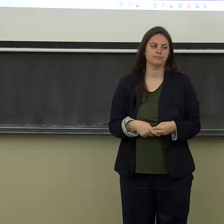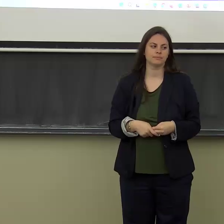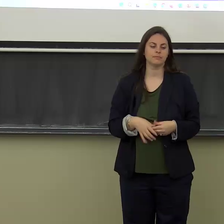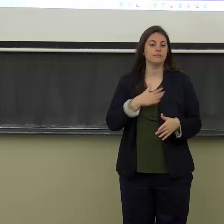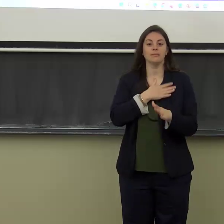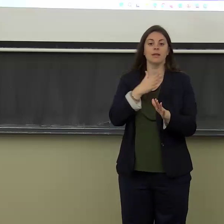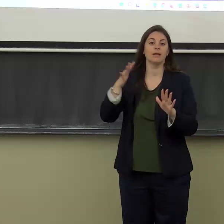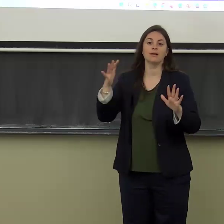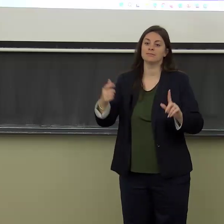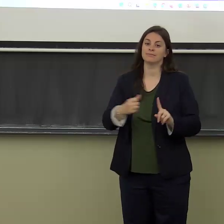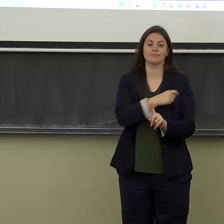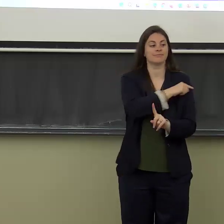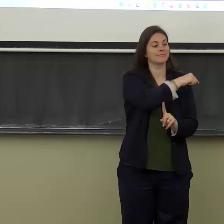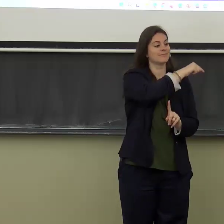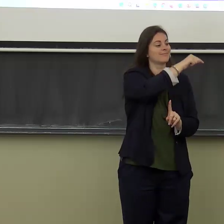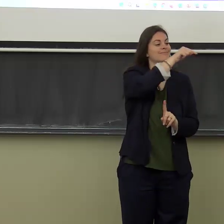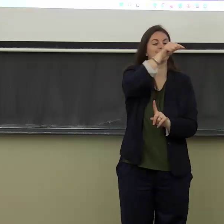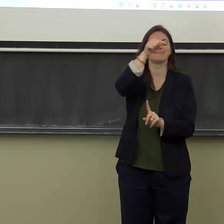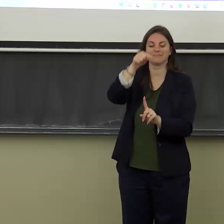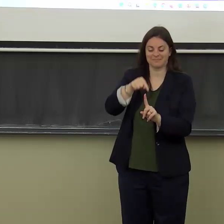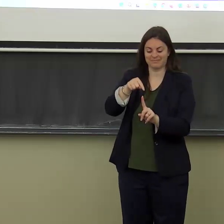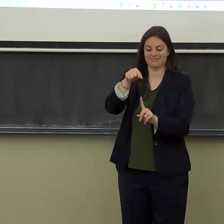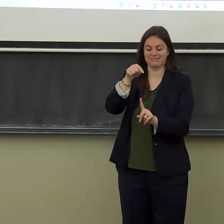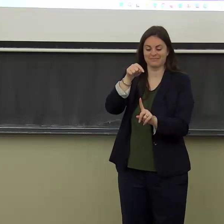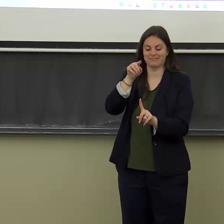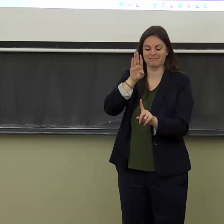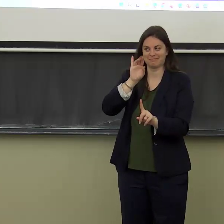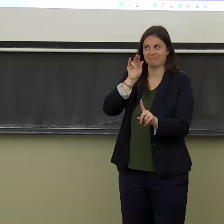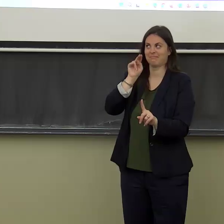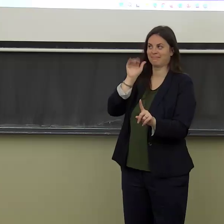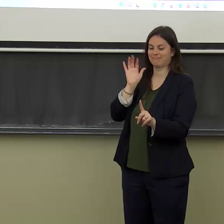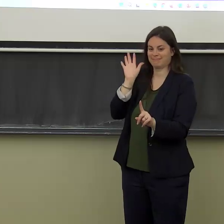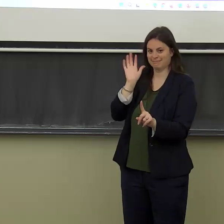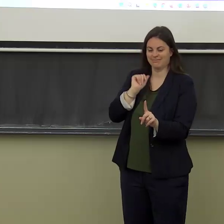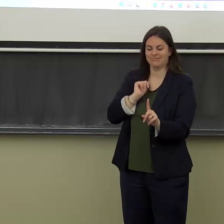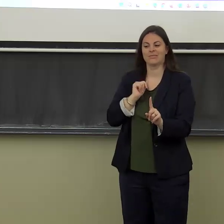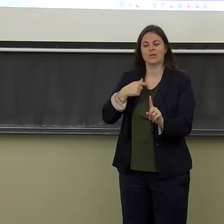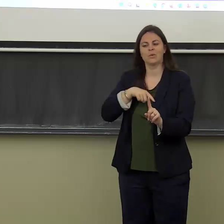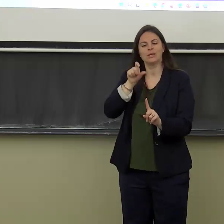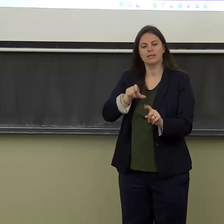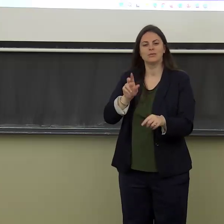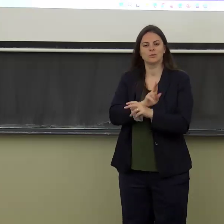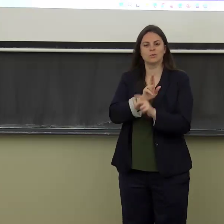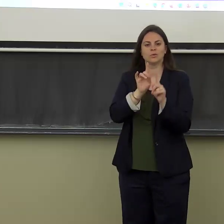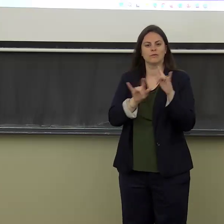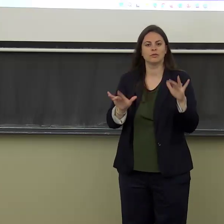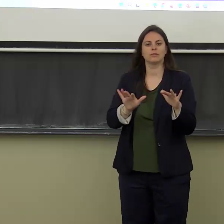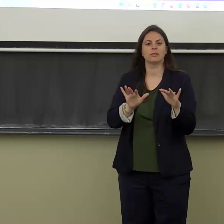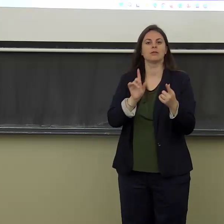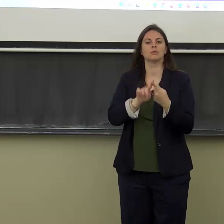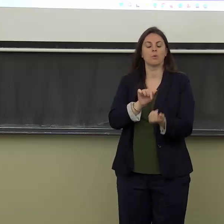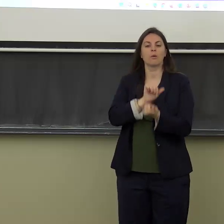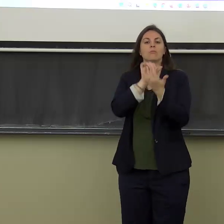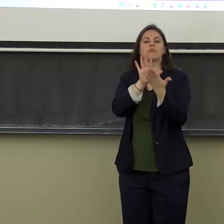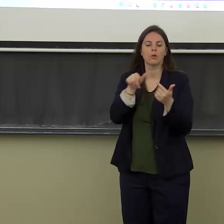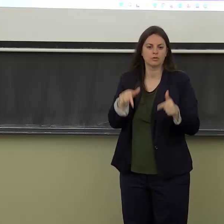getting to my point regarding Bianca, I think we need to also use diversity in how we approach this. I don't think we